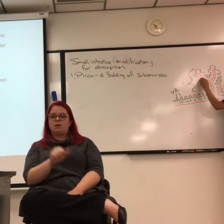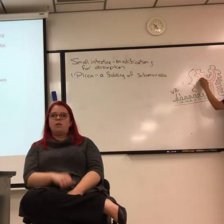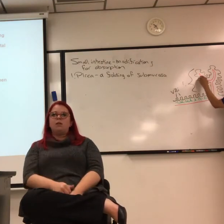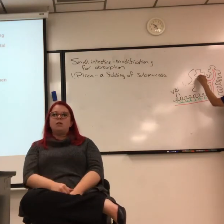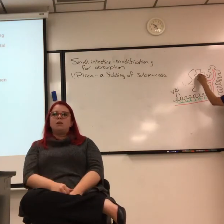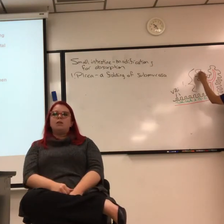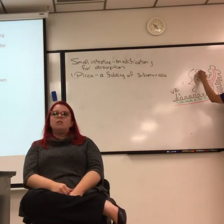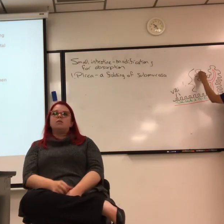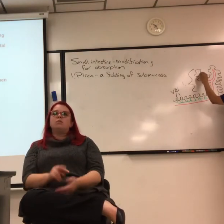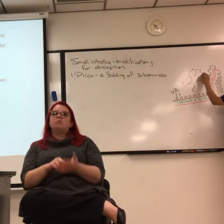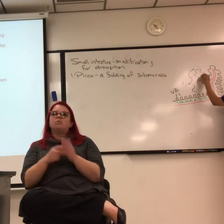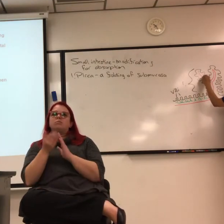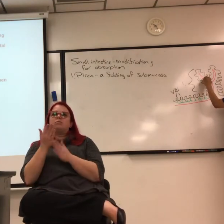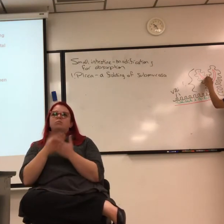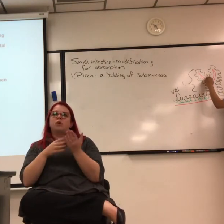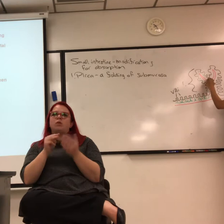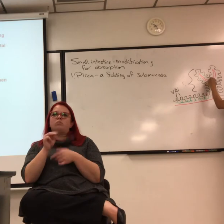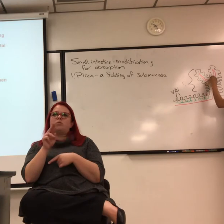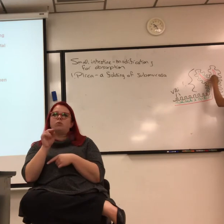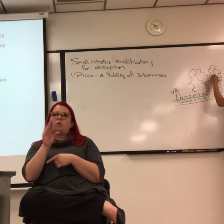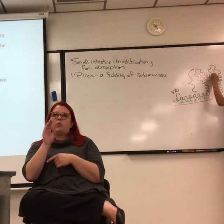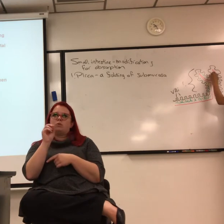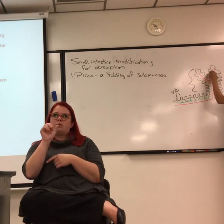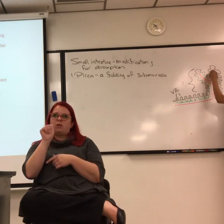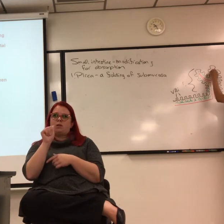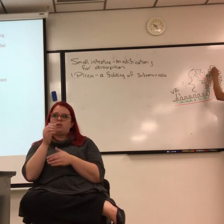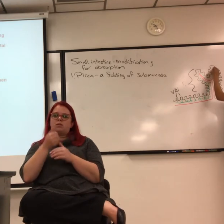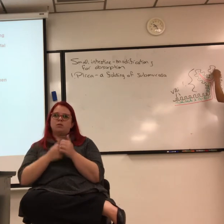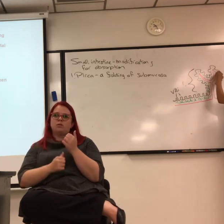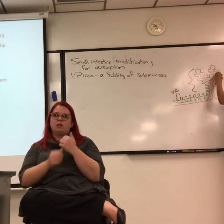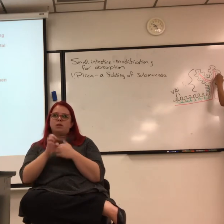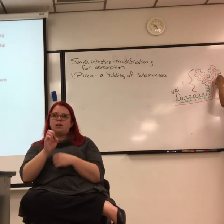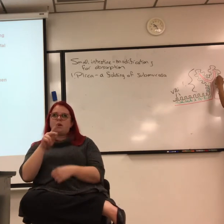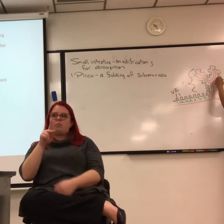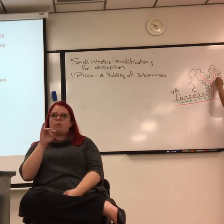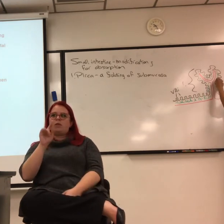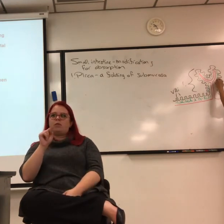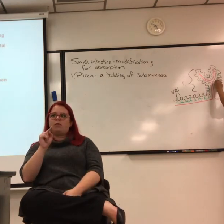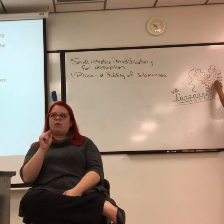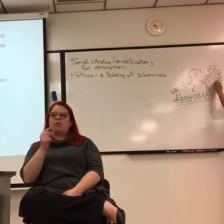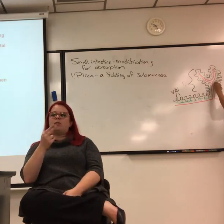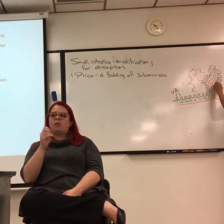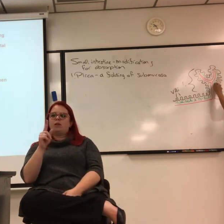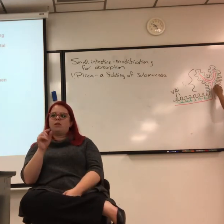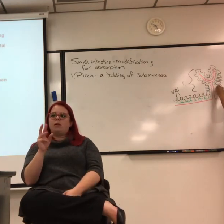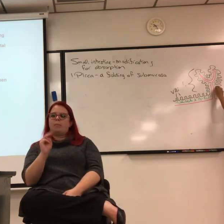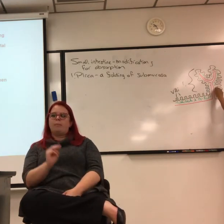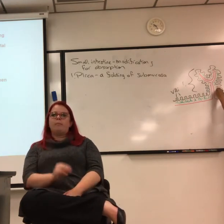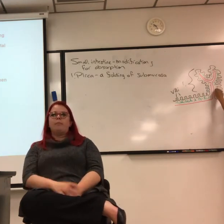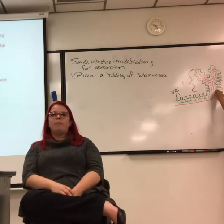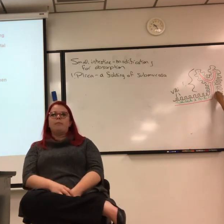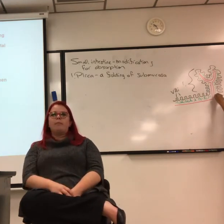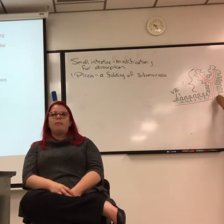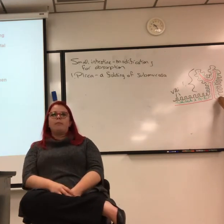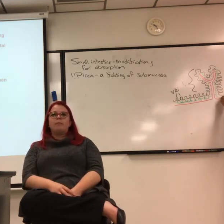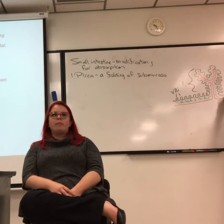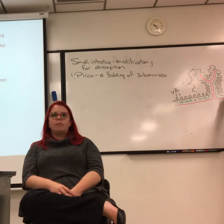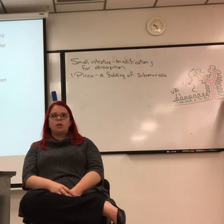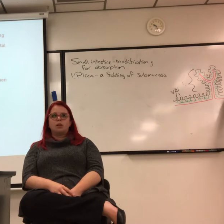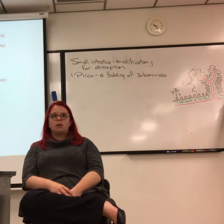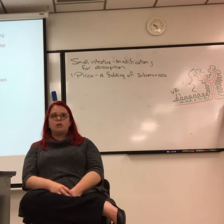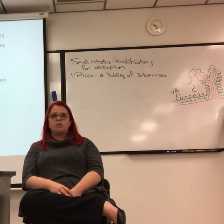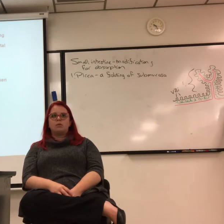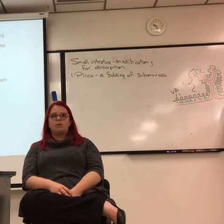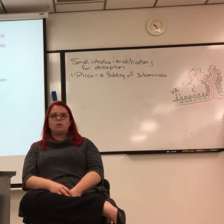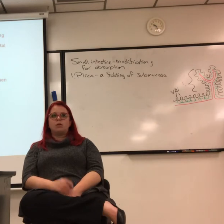So it's part of the mucosa, underlies the epithelium. I'm just going to draw it all right there. All the